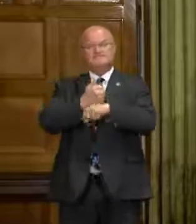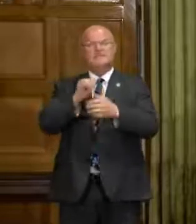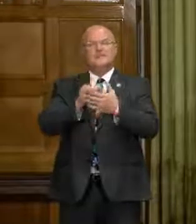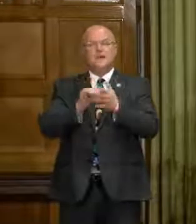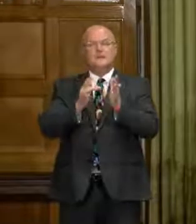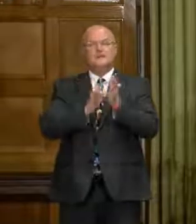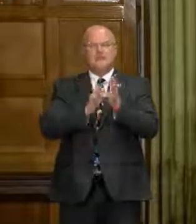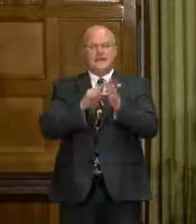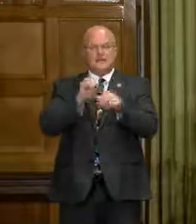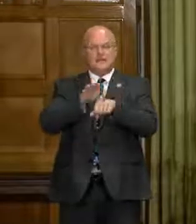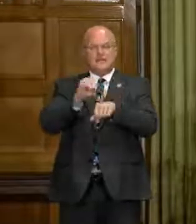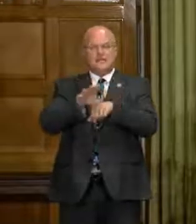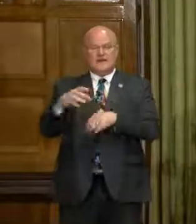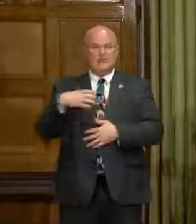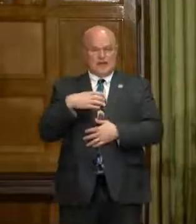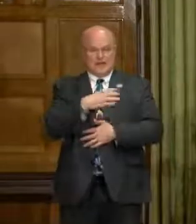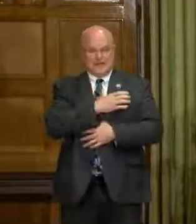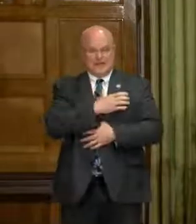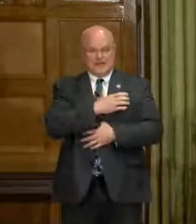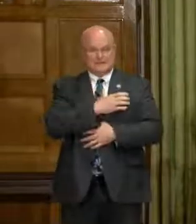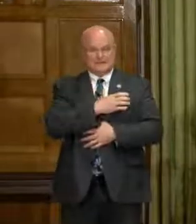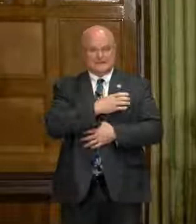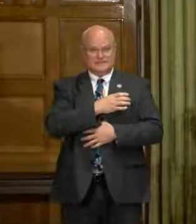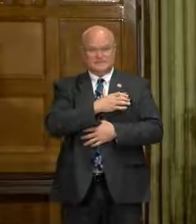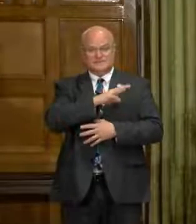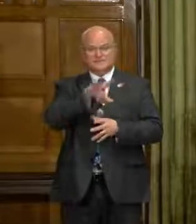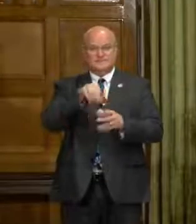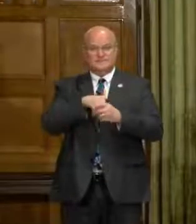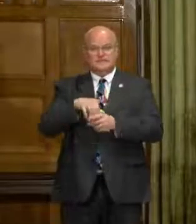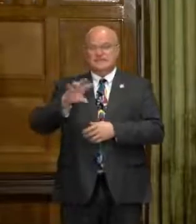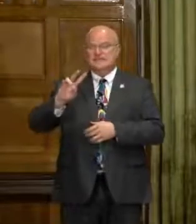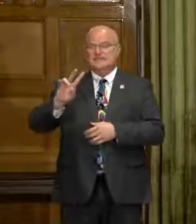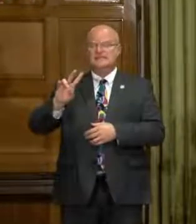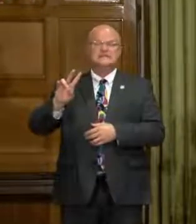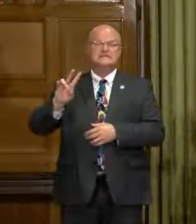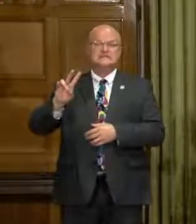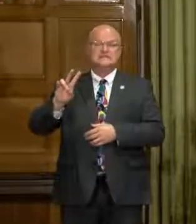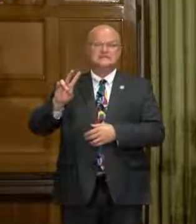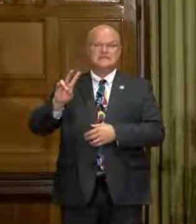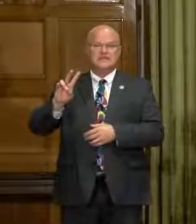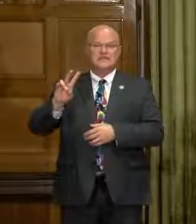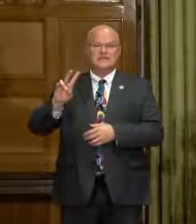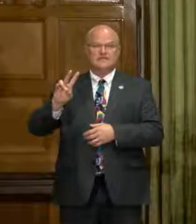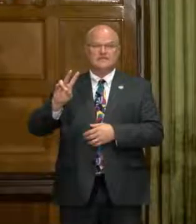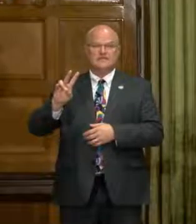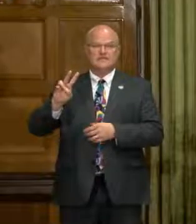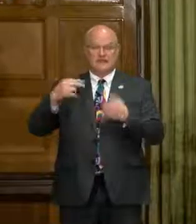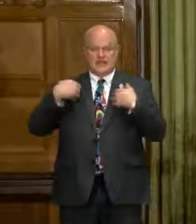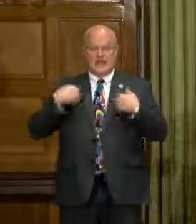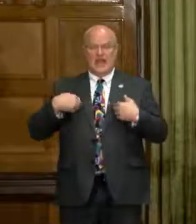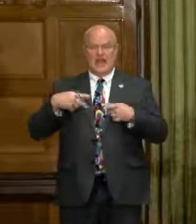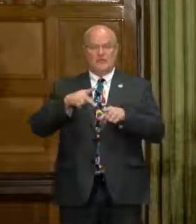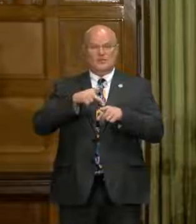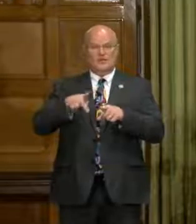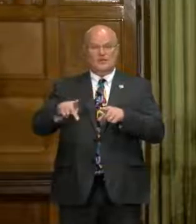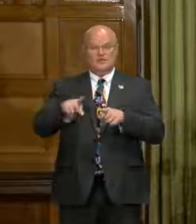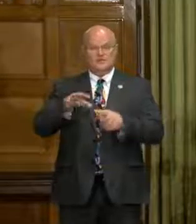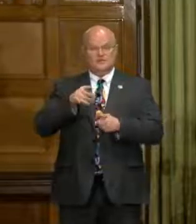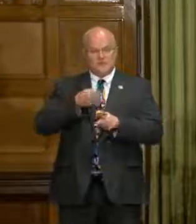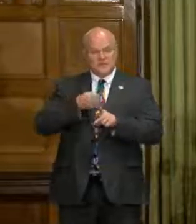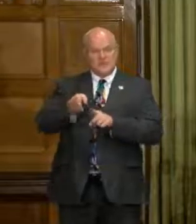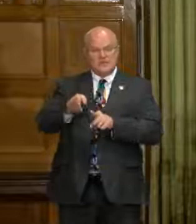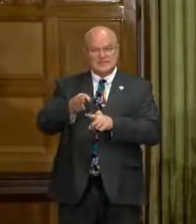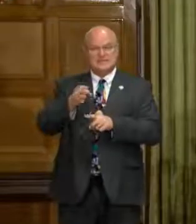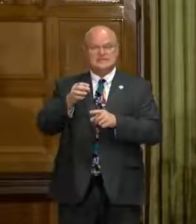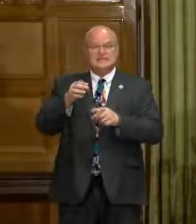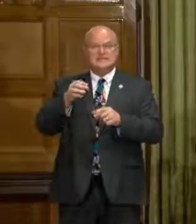Medical Advisory Committee composed of 7 health professionals that specialize